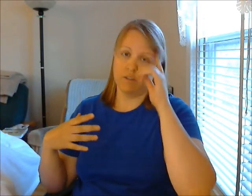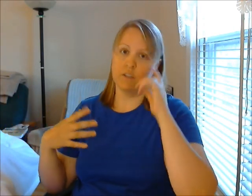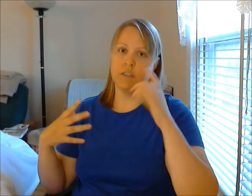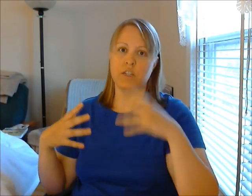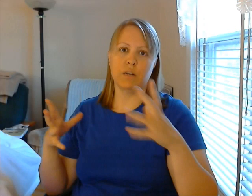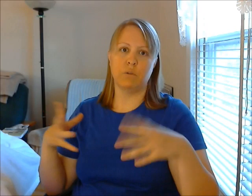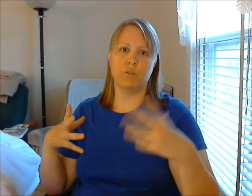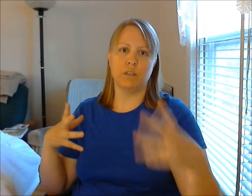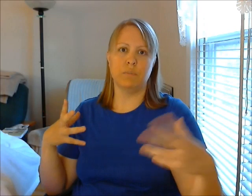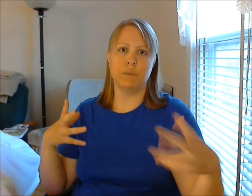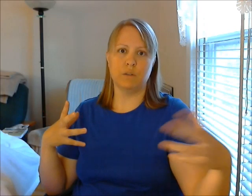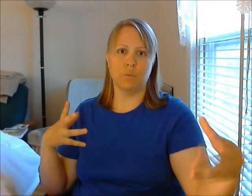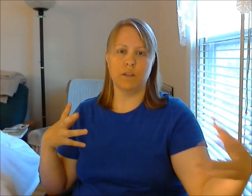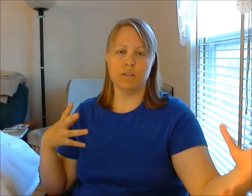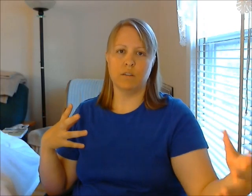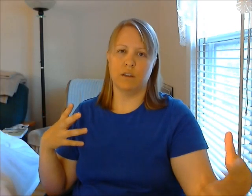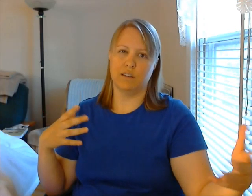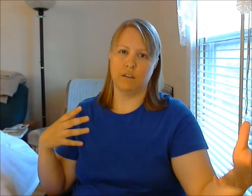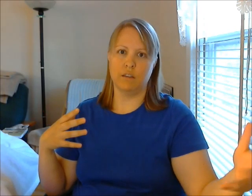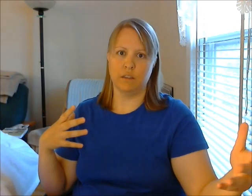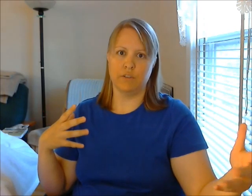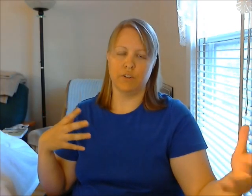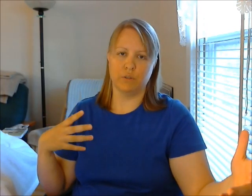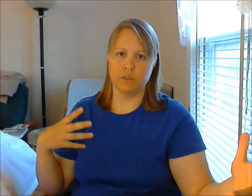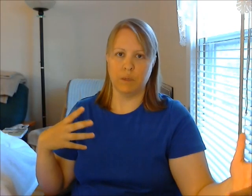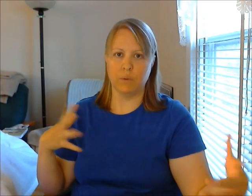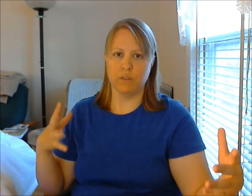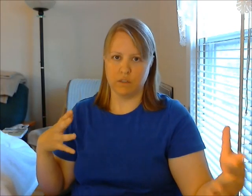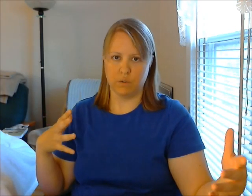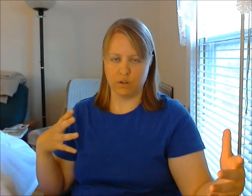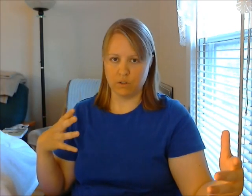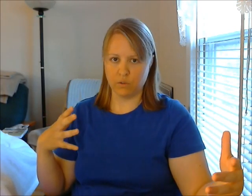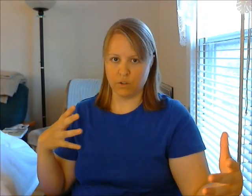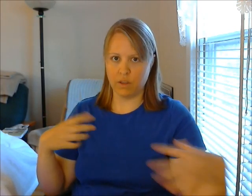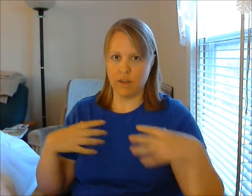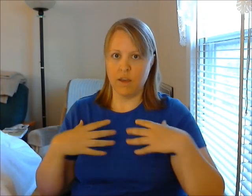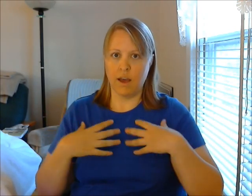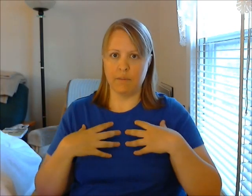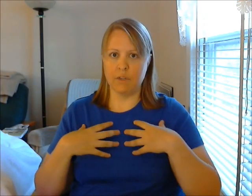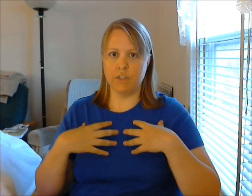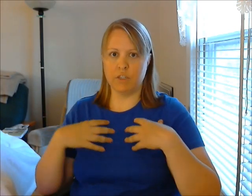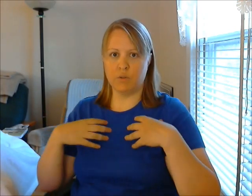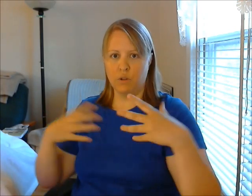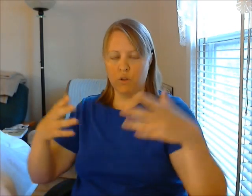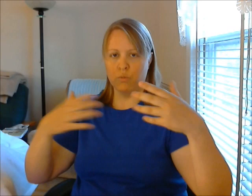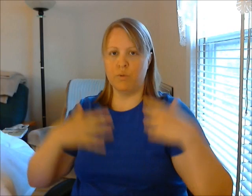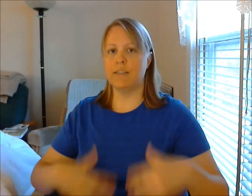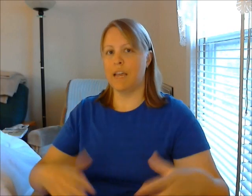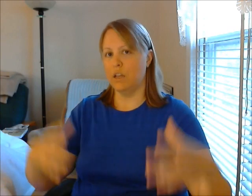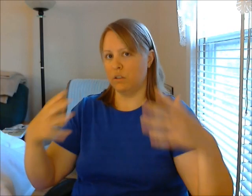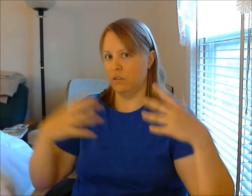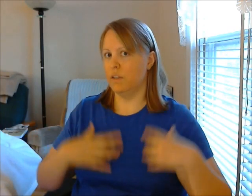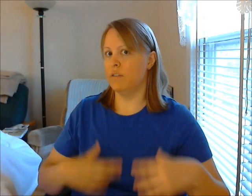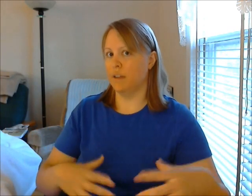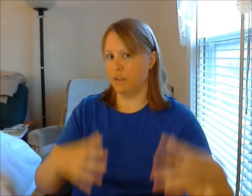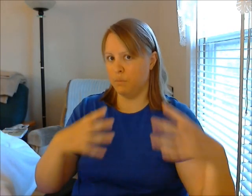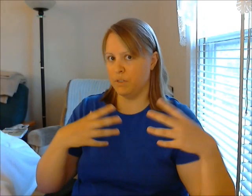since each animal only speaks once, and then at the end the children speak once, and so on and so forth, I'm going to just recycle this second